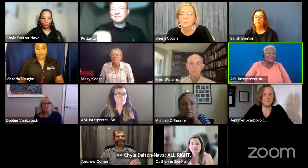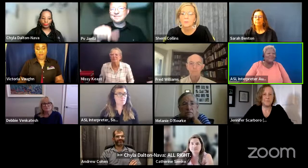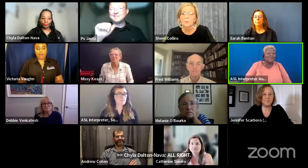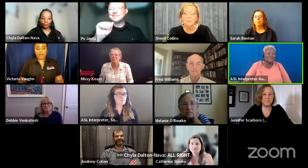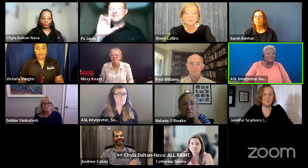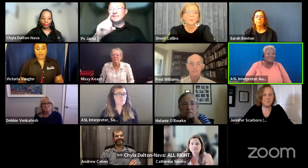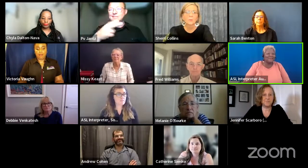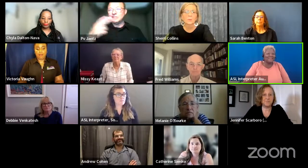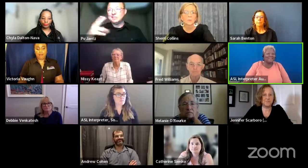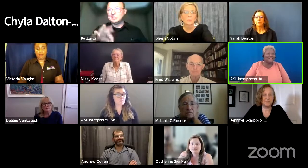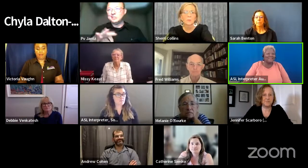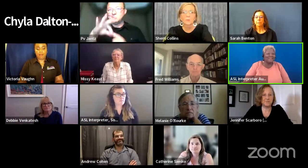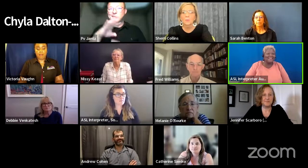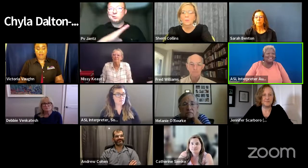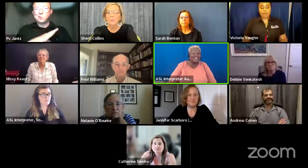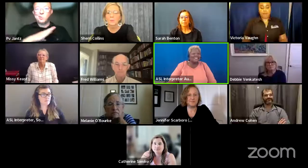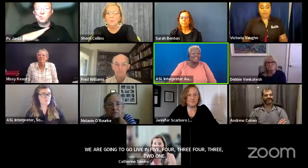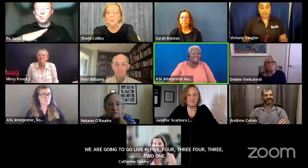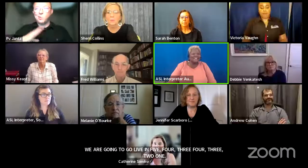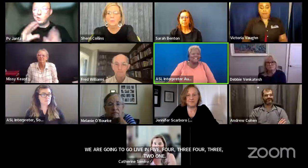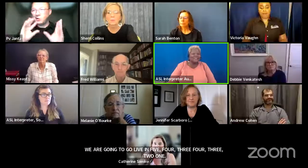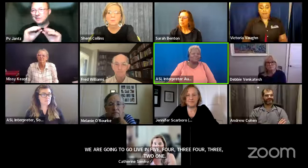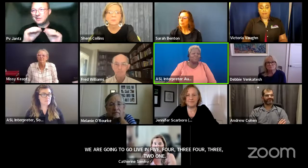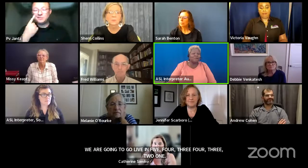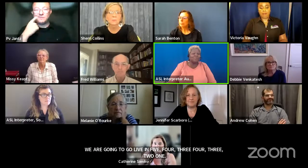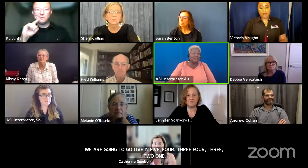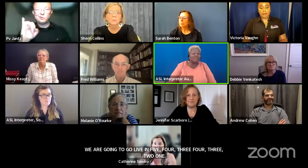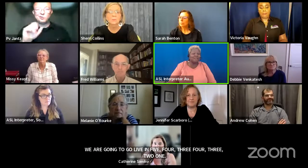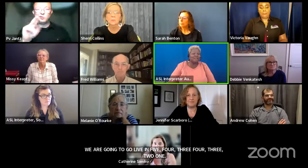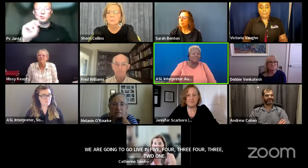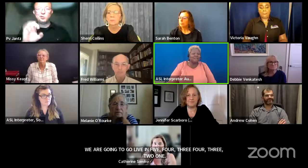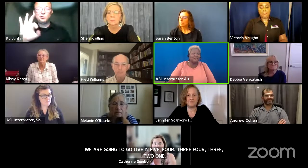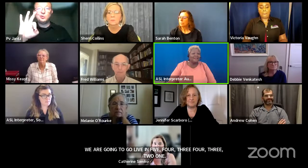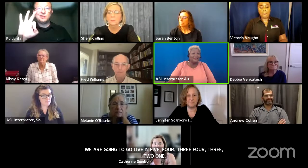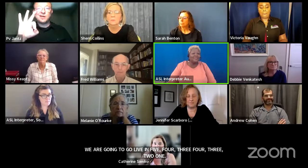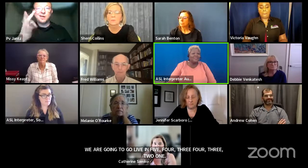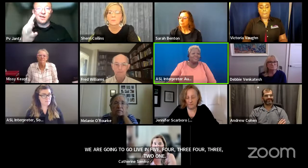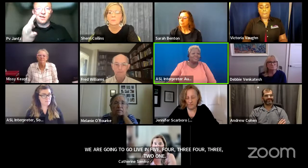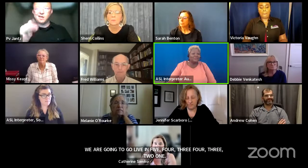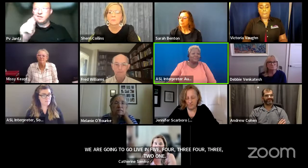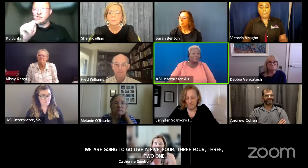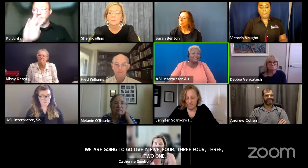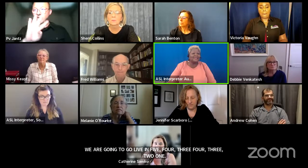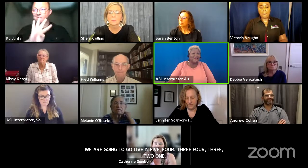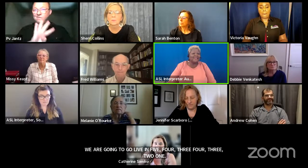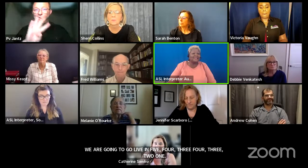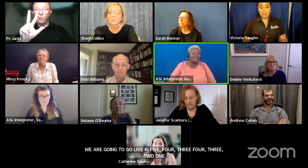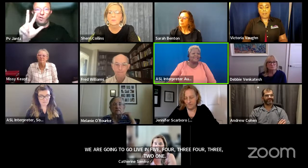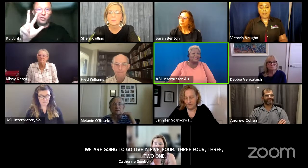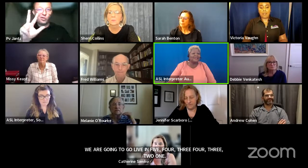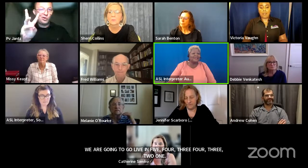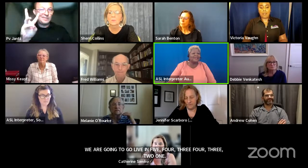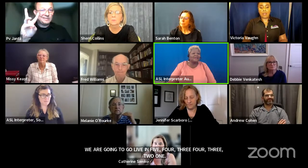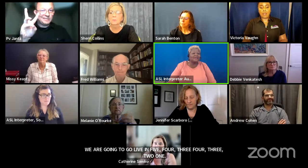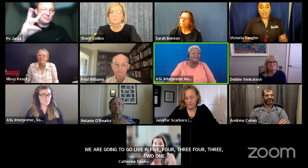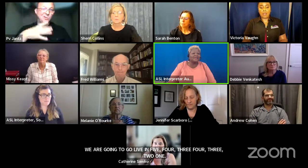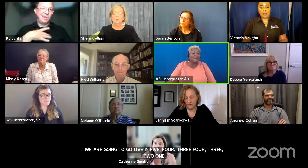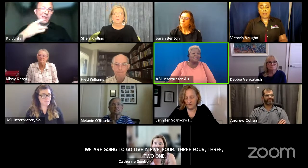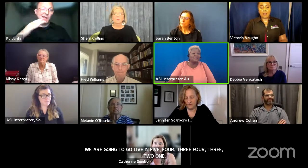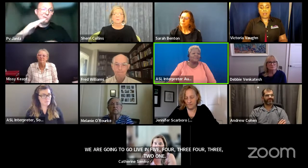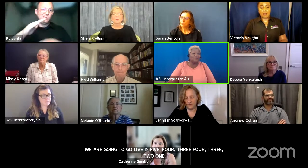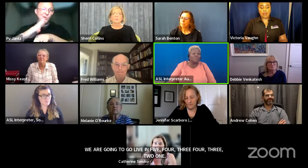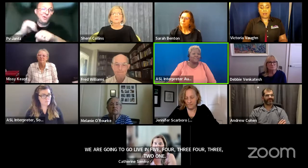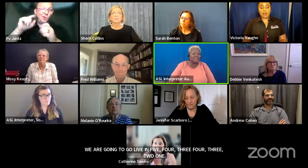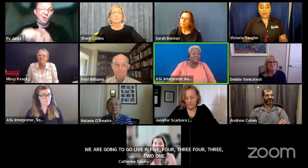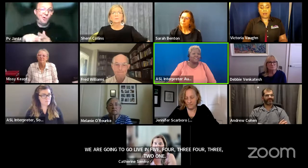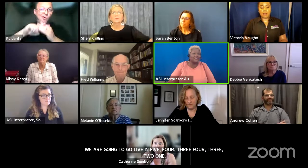Good afternoon, everyone. This is ACDHH's board meeting for June 9th. The time